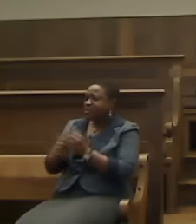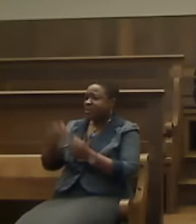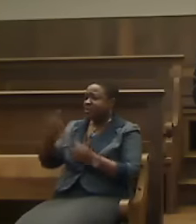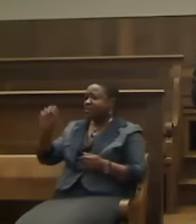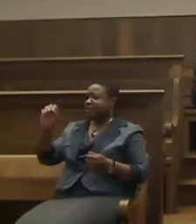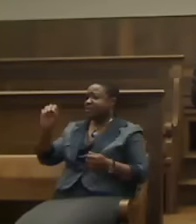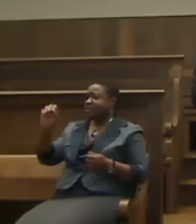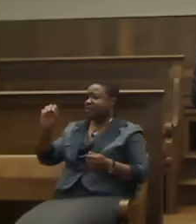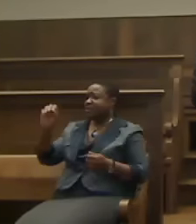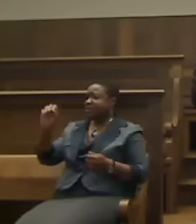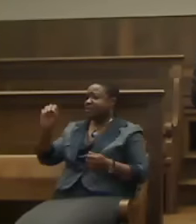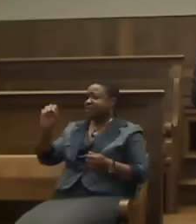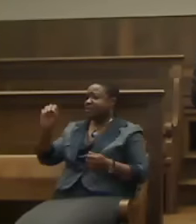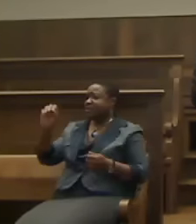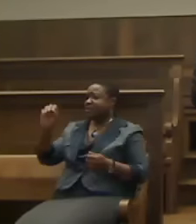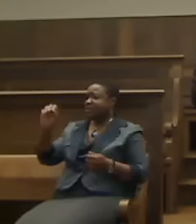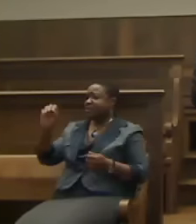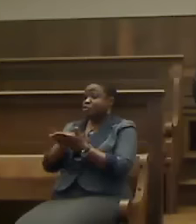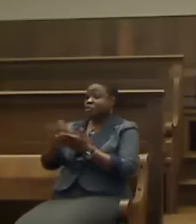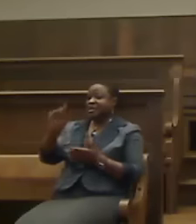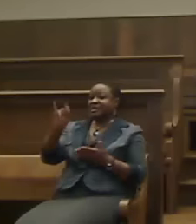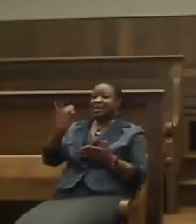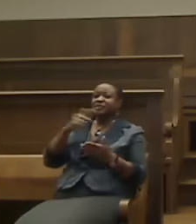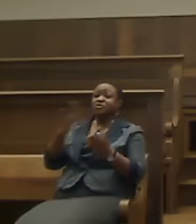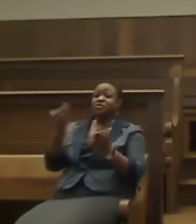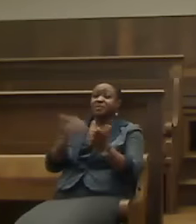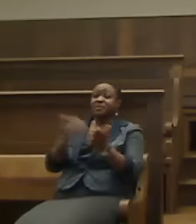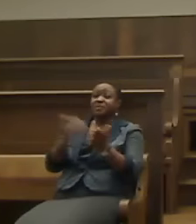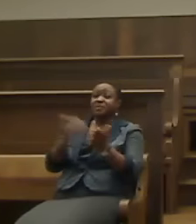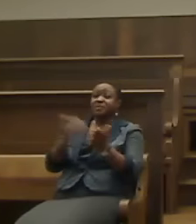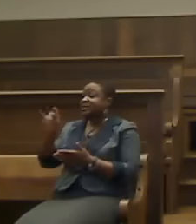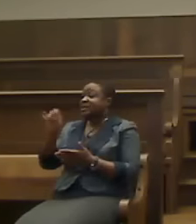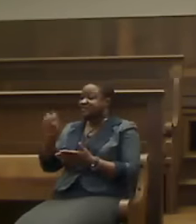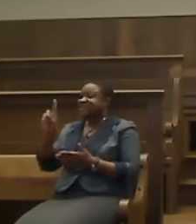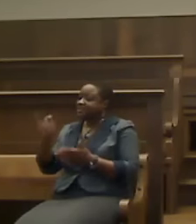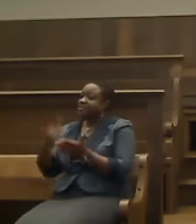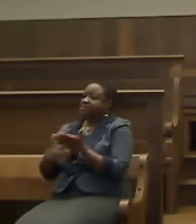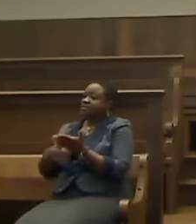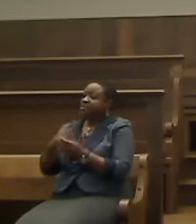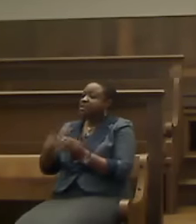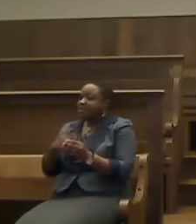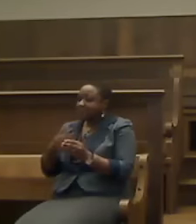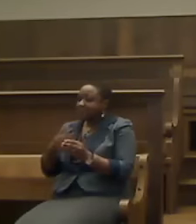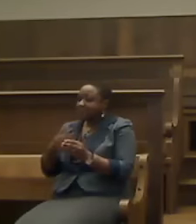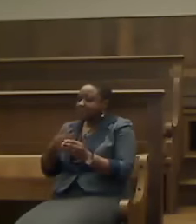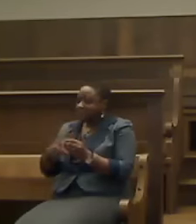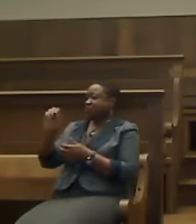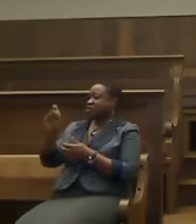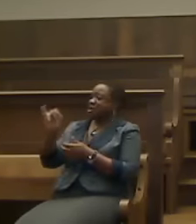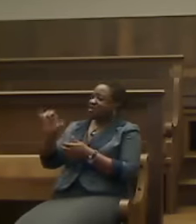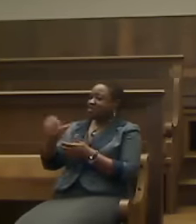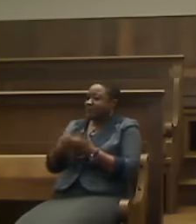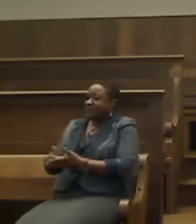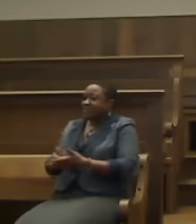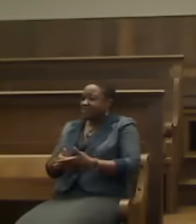Interesting. So New York Times this weekend talked about, I'm repeating it for the camera, the New York Times talked about a lot of toxic